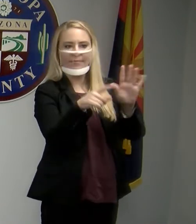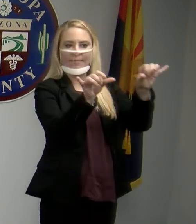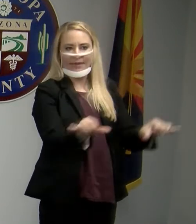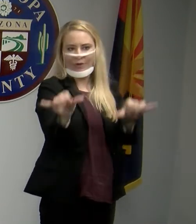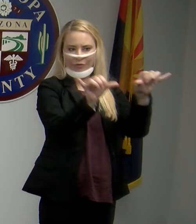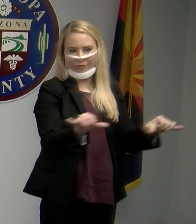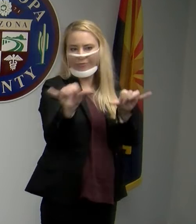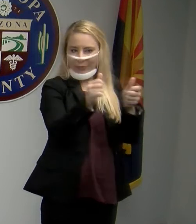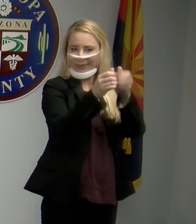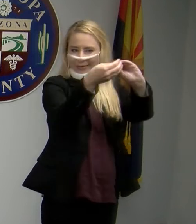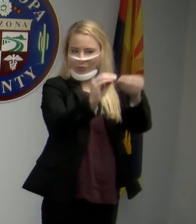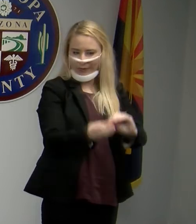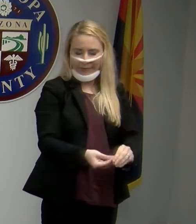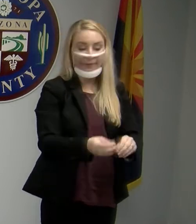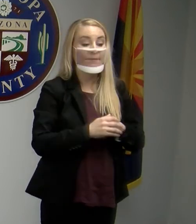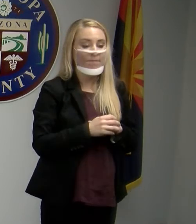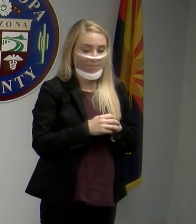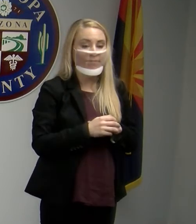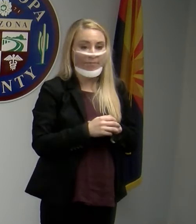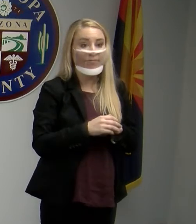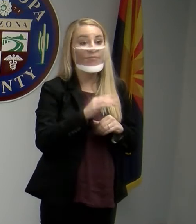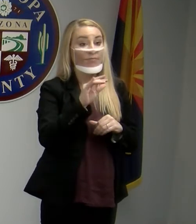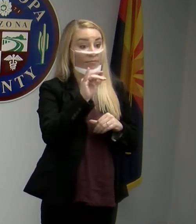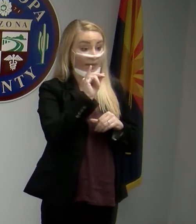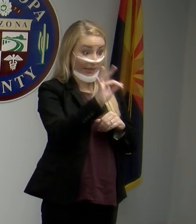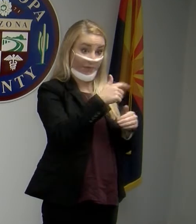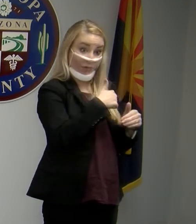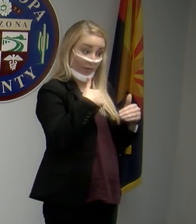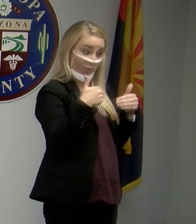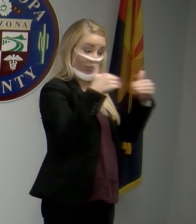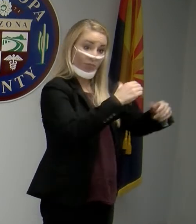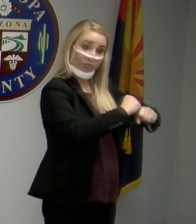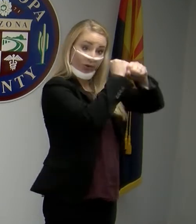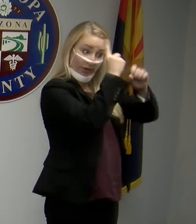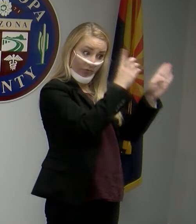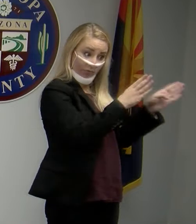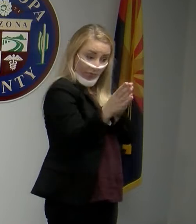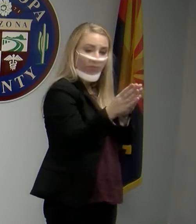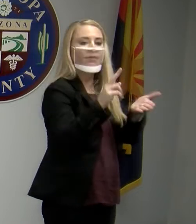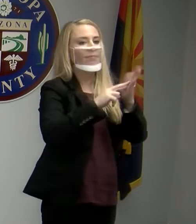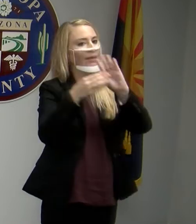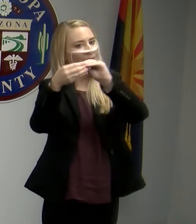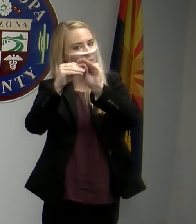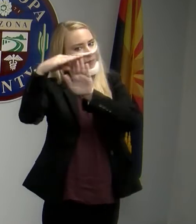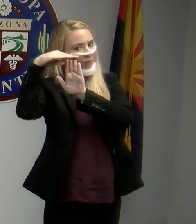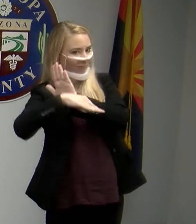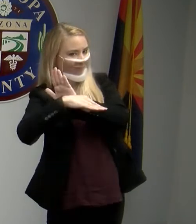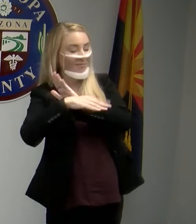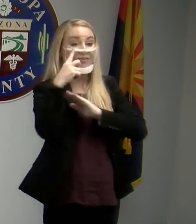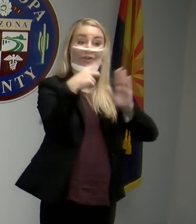expect to see a decline in our cases as mitigation strategies are put into place, like wearing a face mask